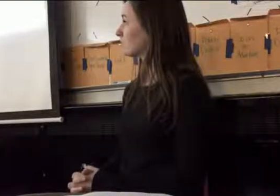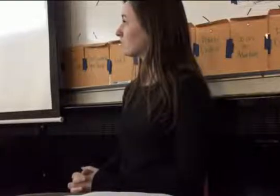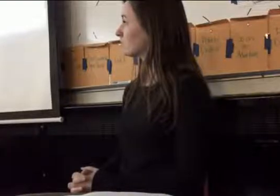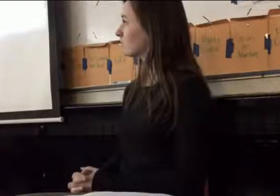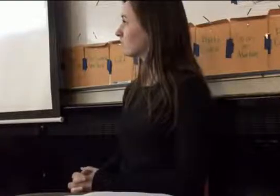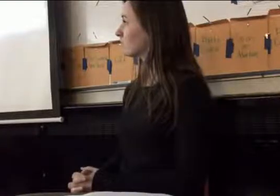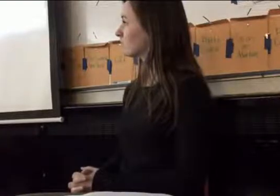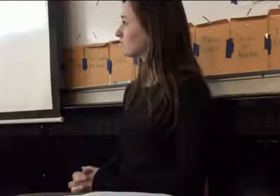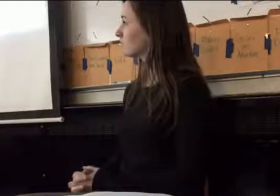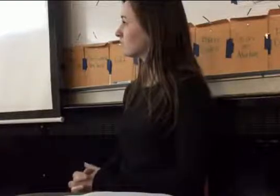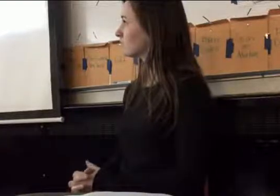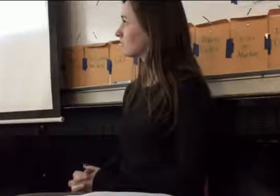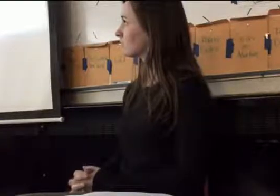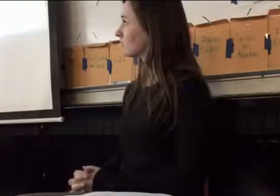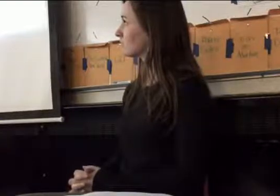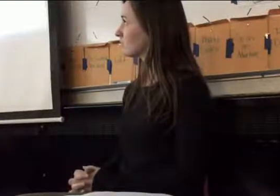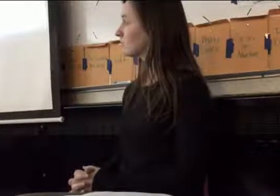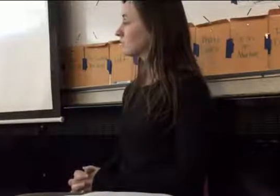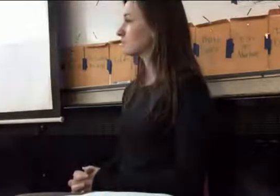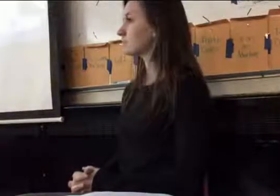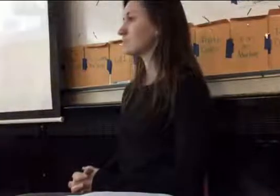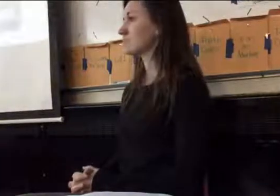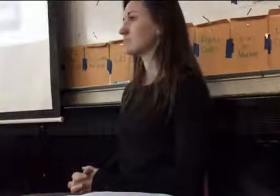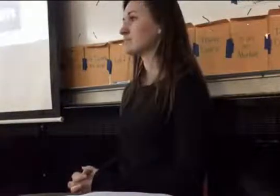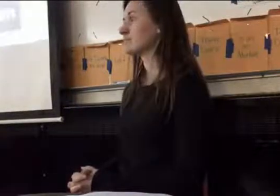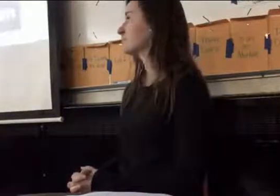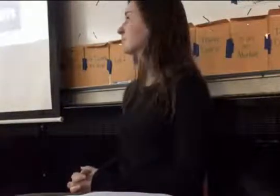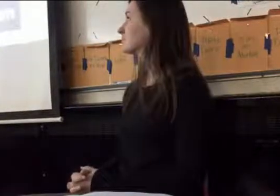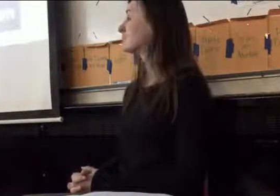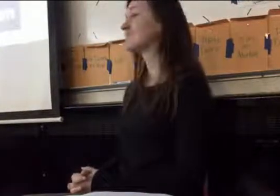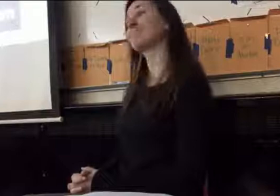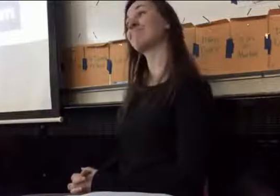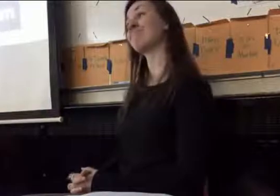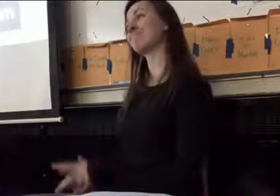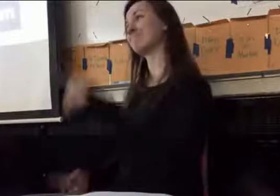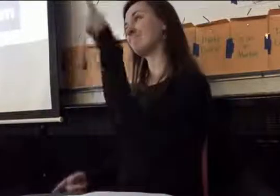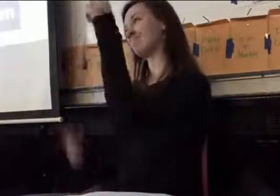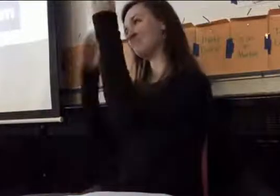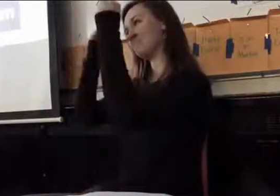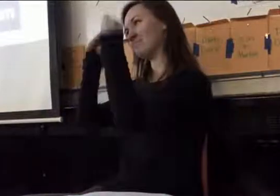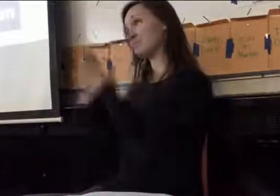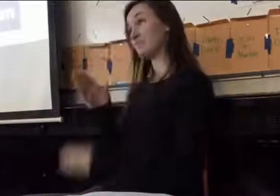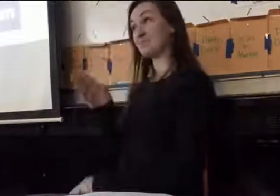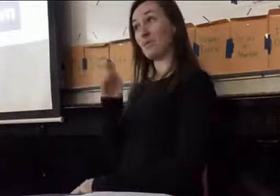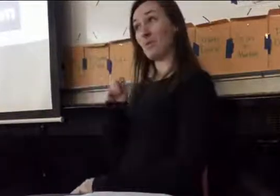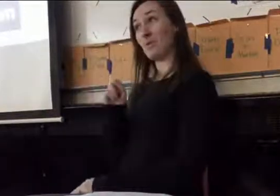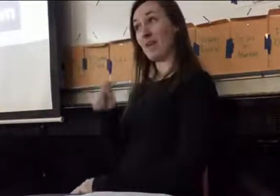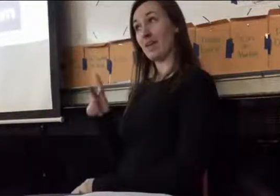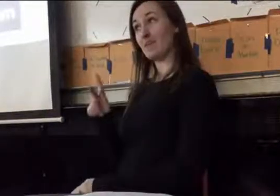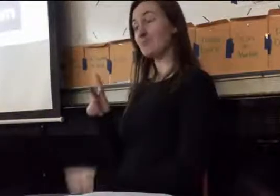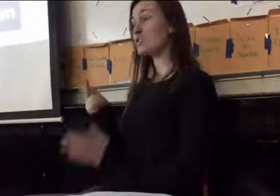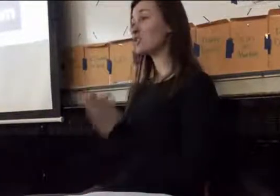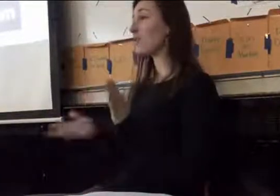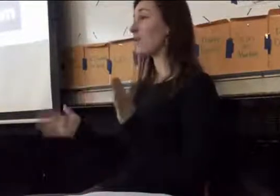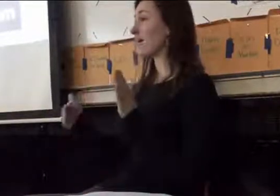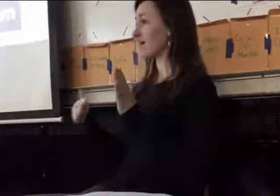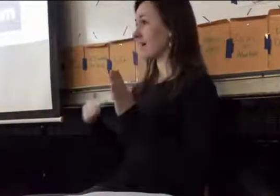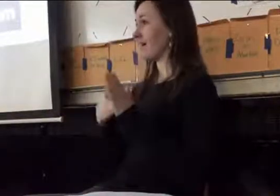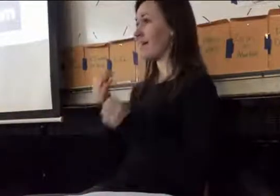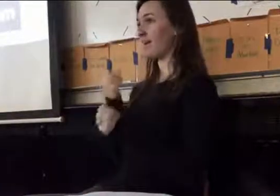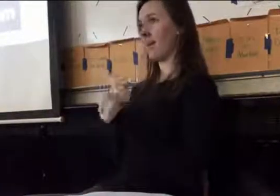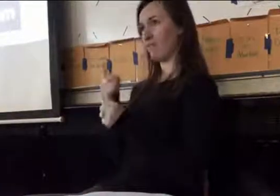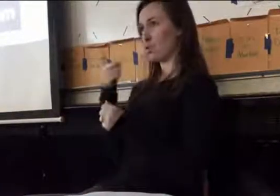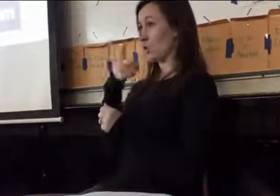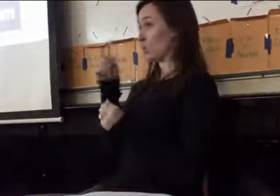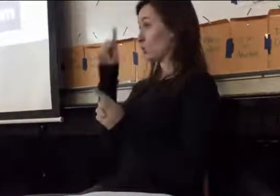I intend to follow the advice of my counsel, not yours. Okay, so, again, everybody can have their own